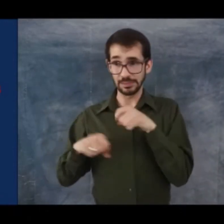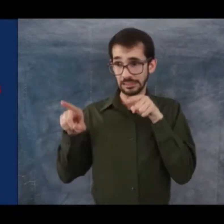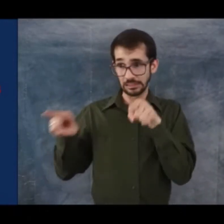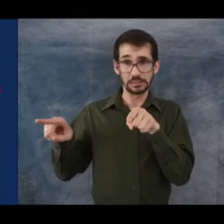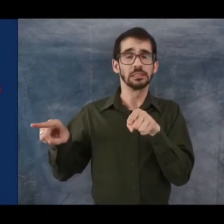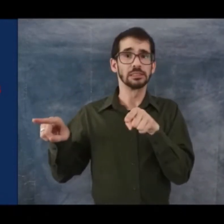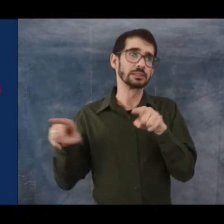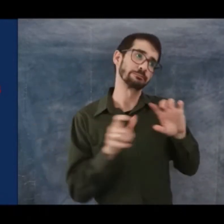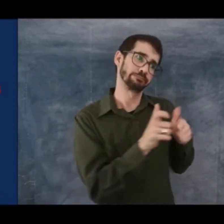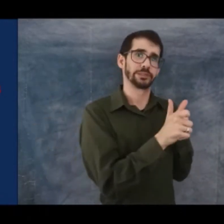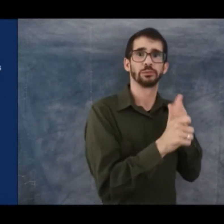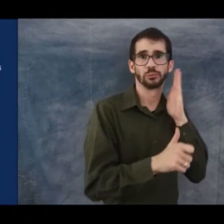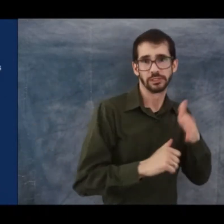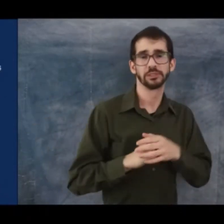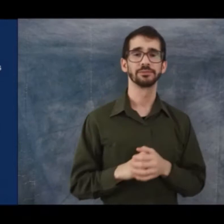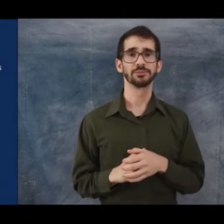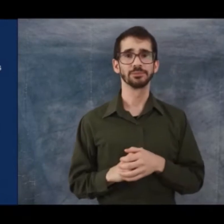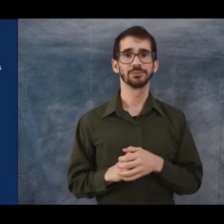spring.